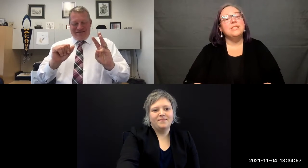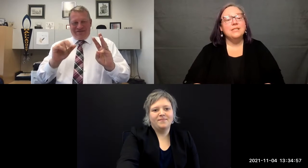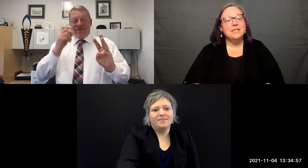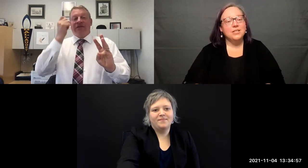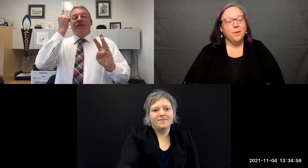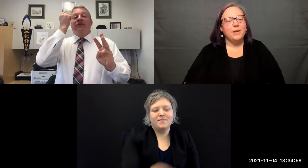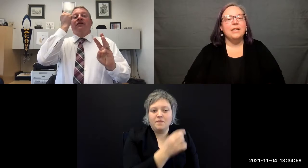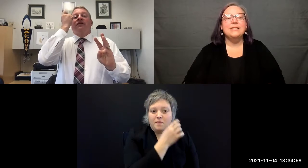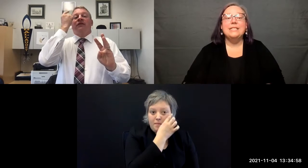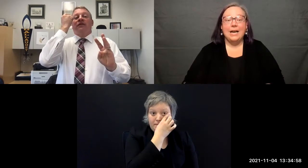6th topic is data.